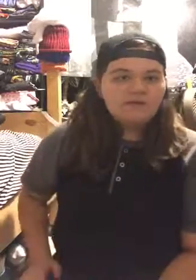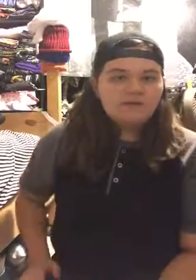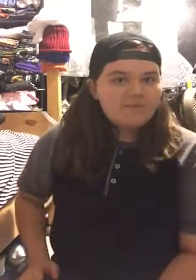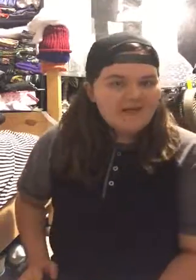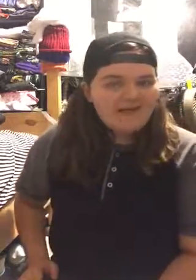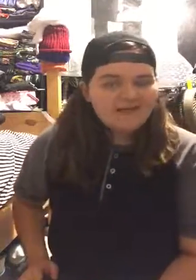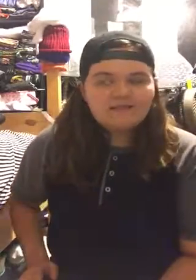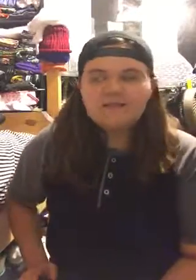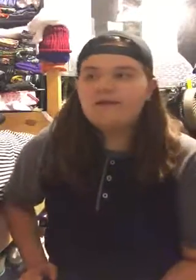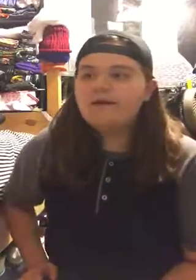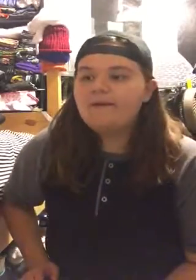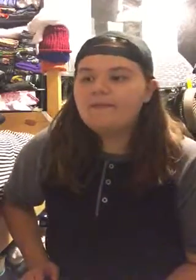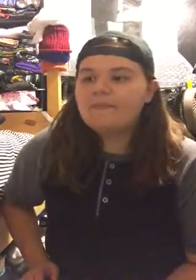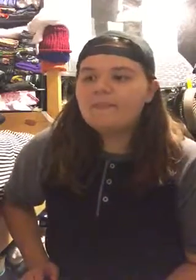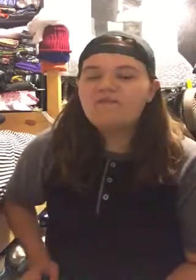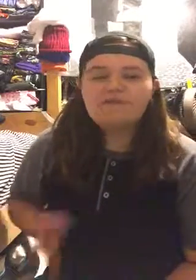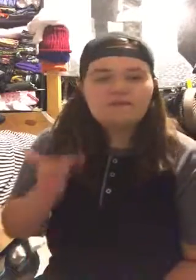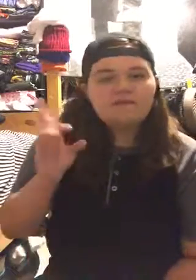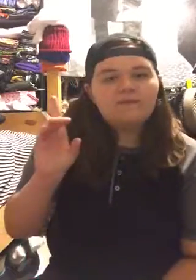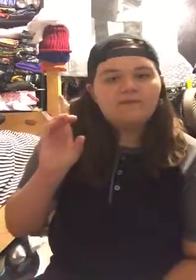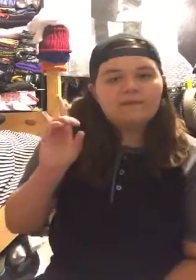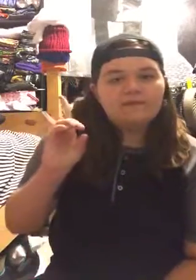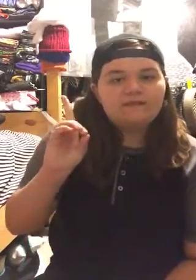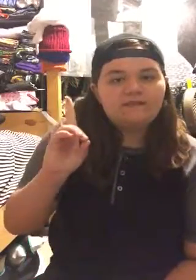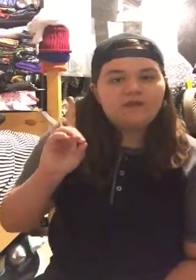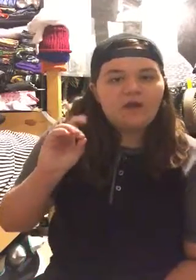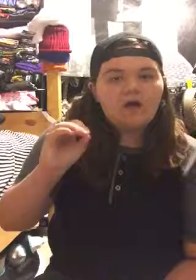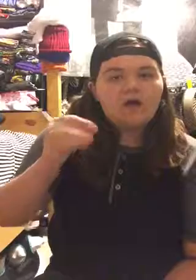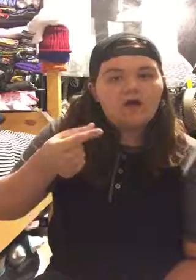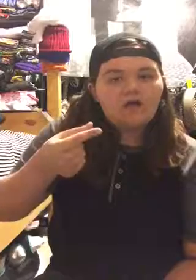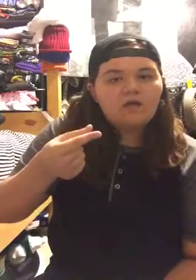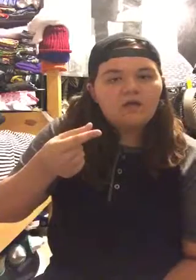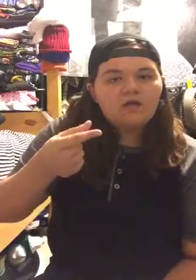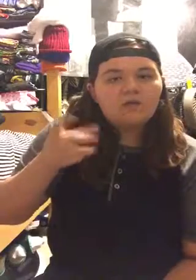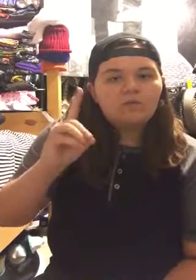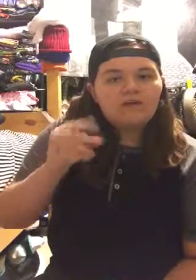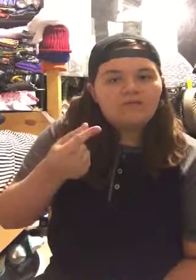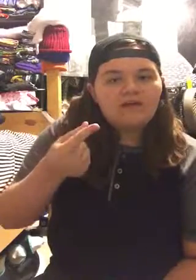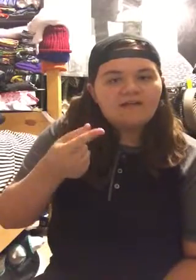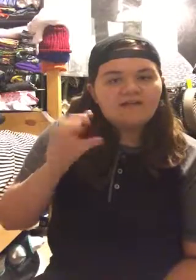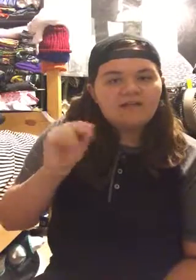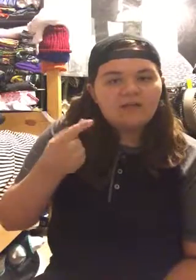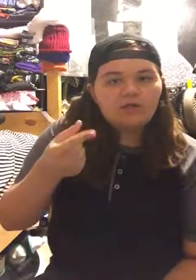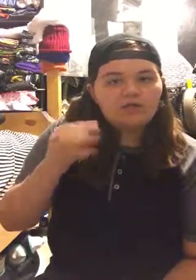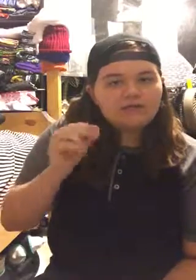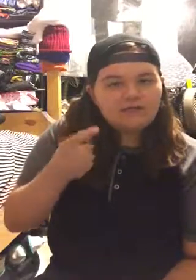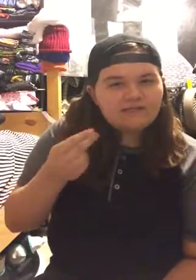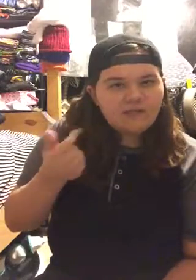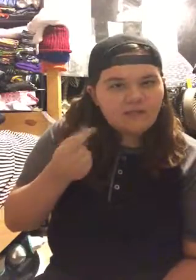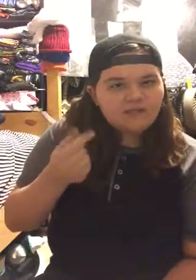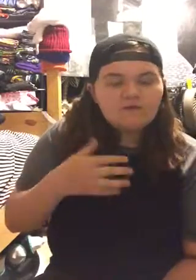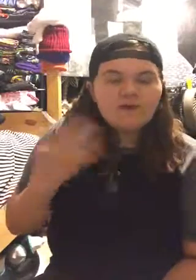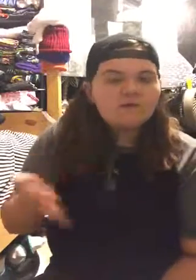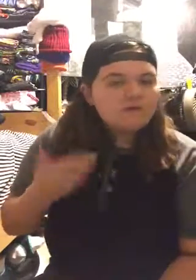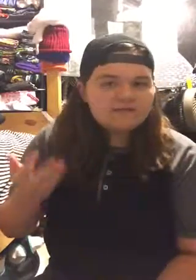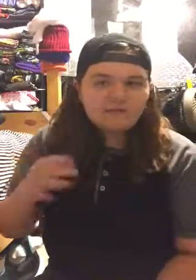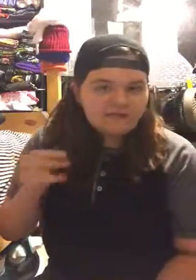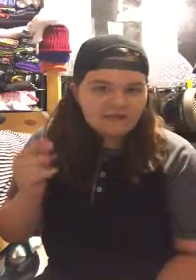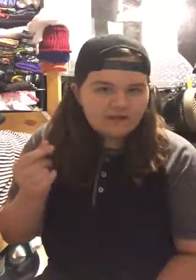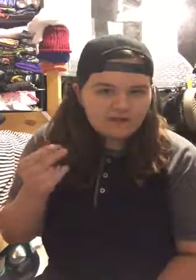the pat. I've also seen people spell dog really fast and it looks like snapping, so I would go with something that includes